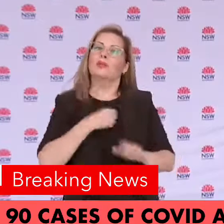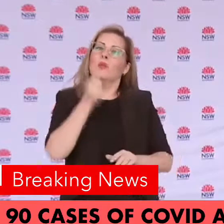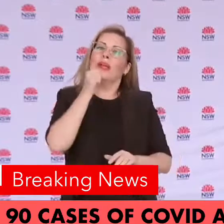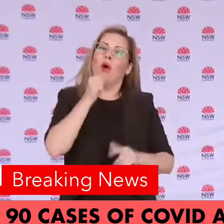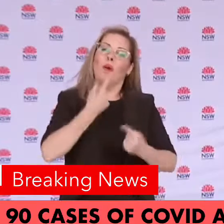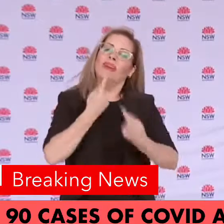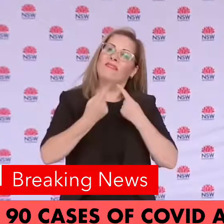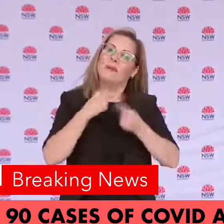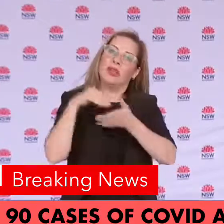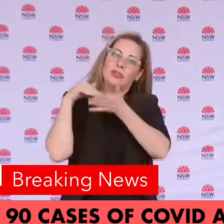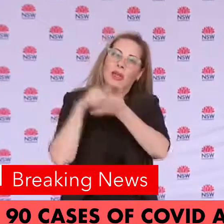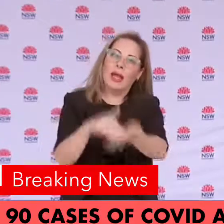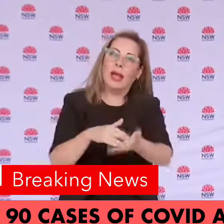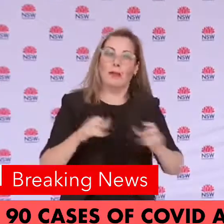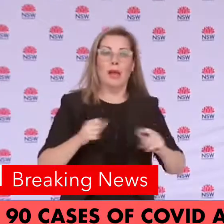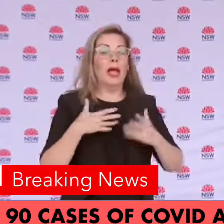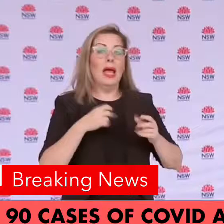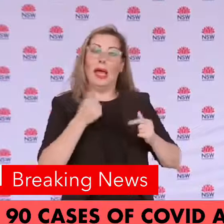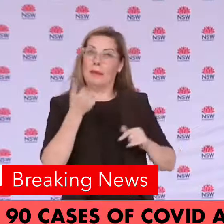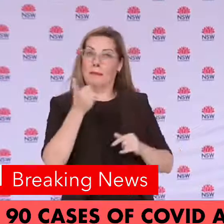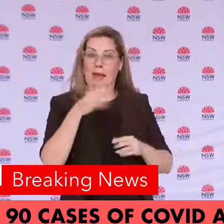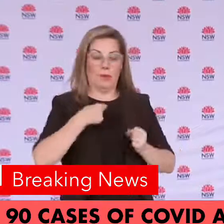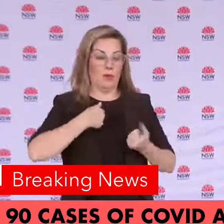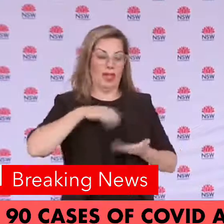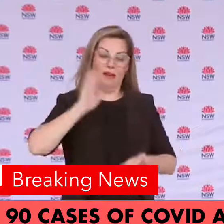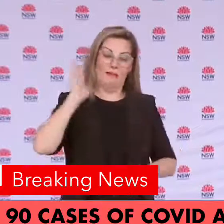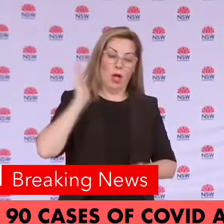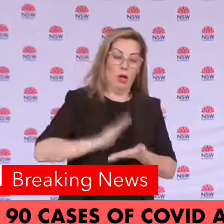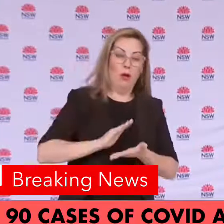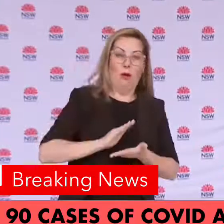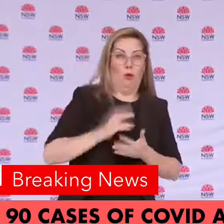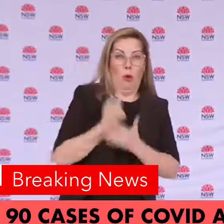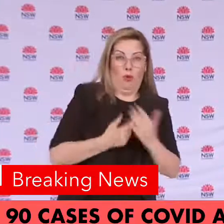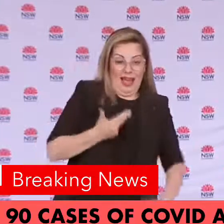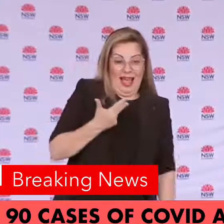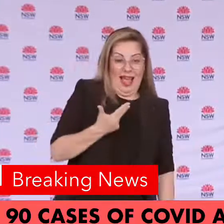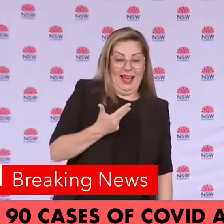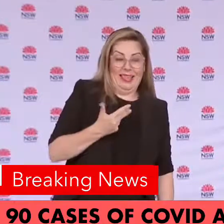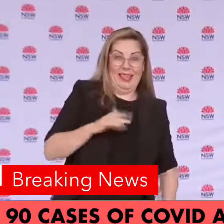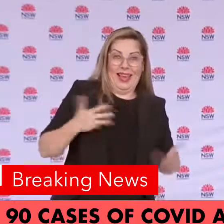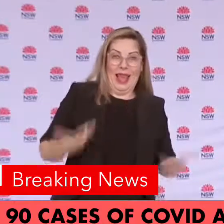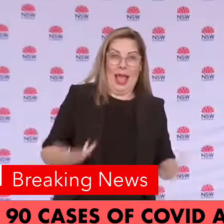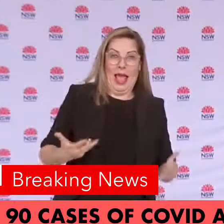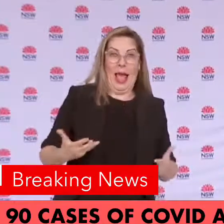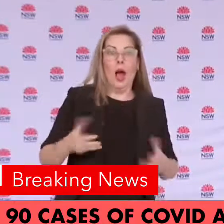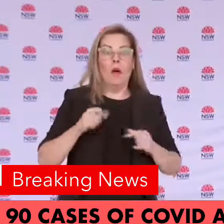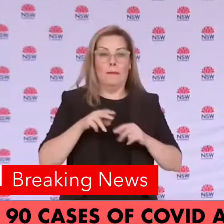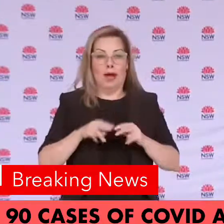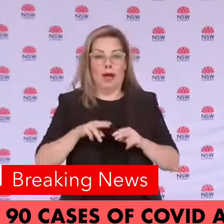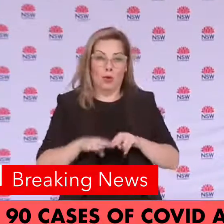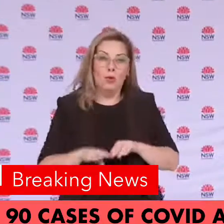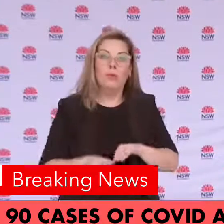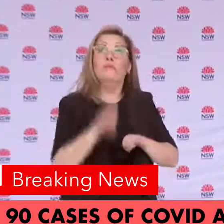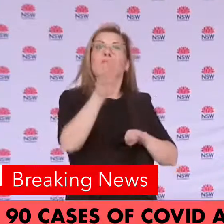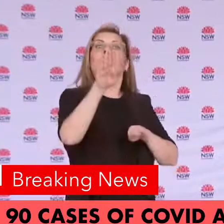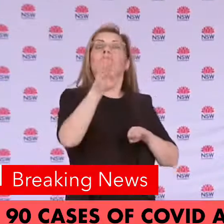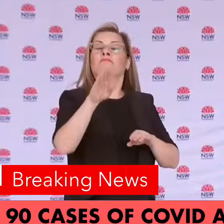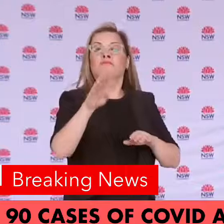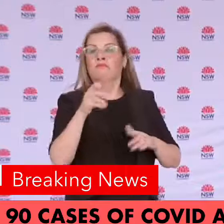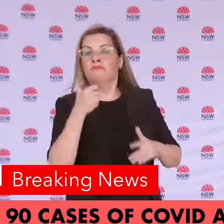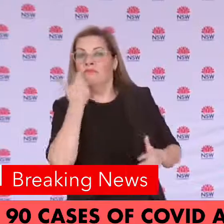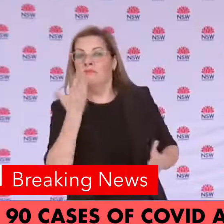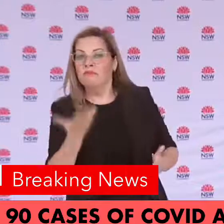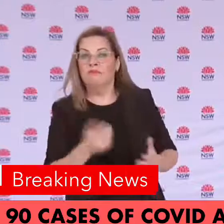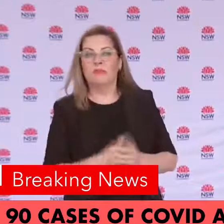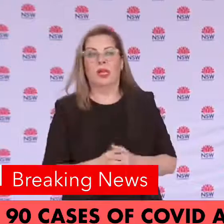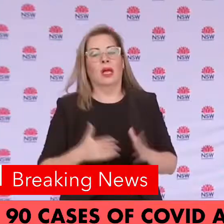there, and you might have low case numbers one day and they might creep back up. But I'd much rather be hovering where we are now than where we were 2